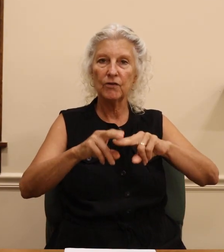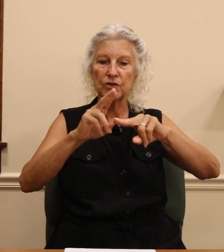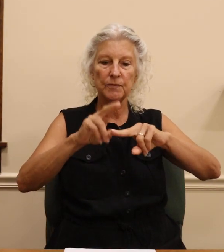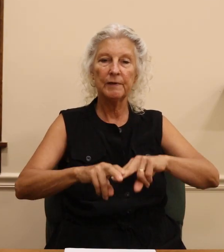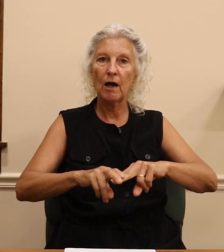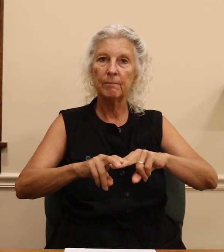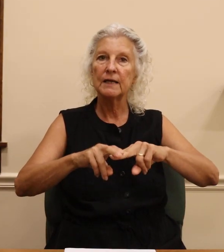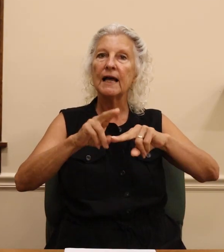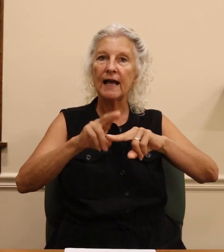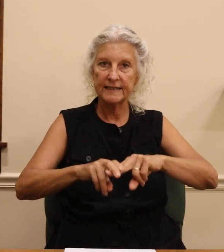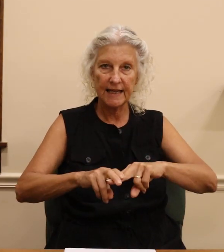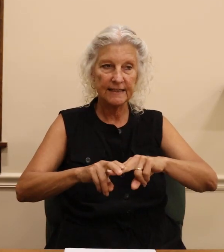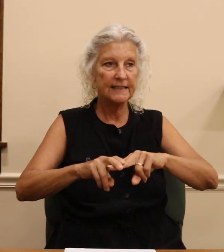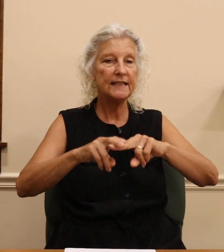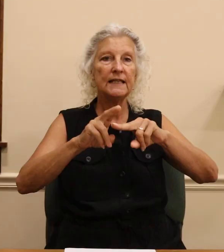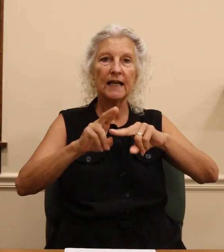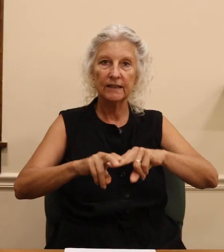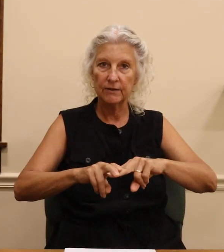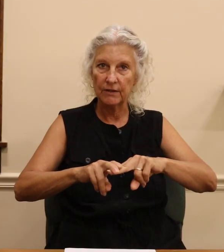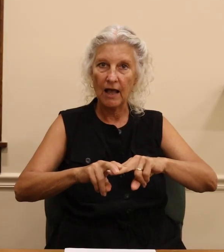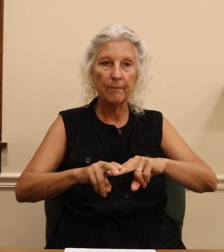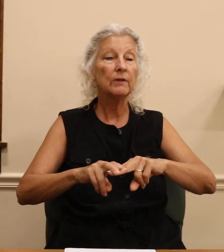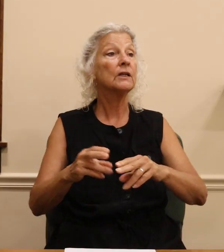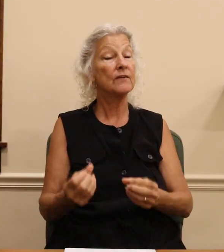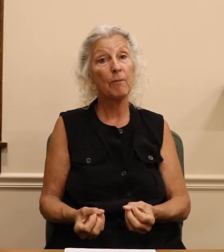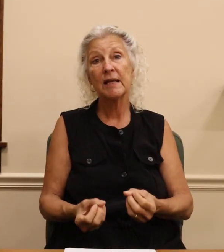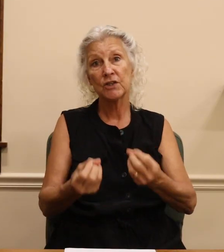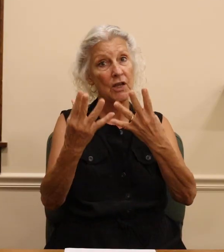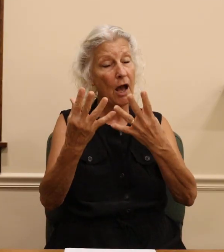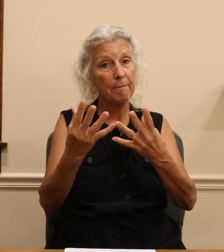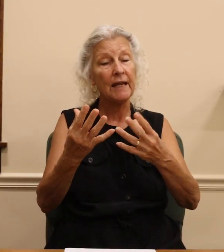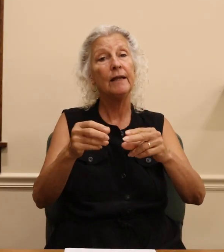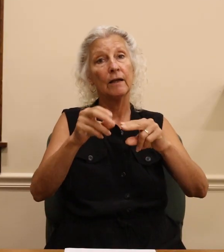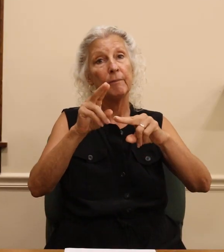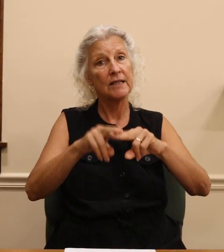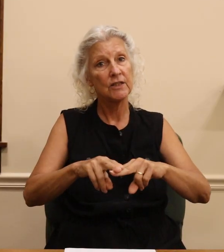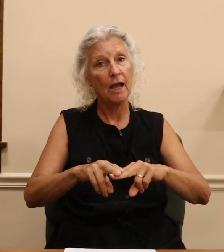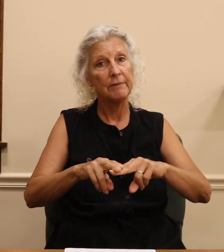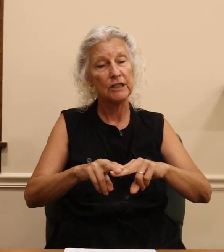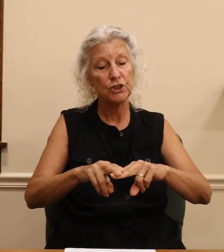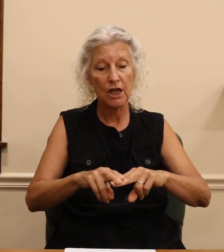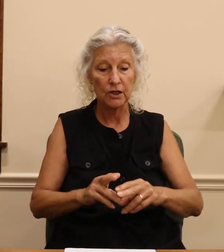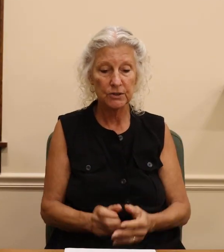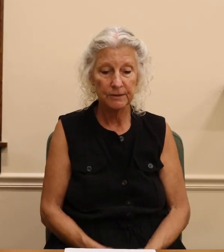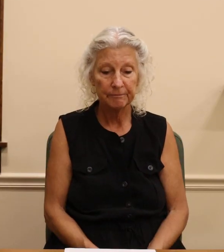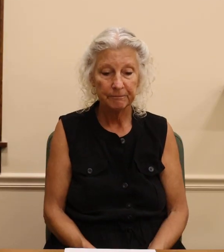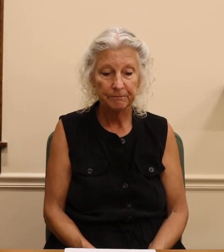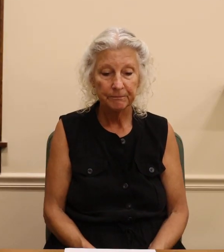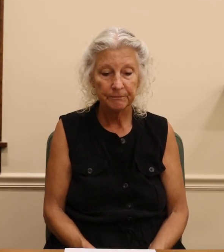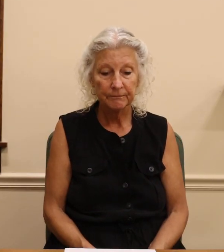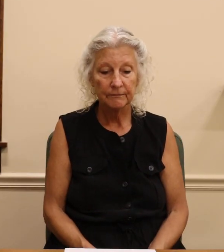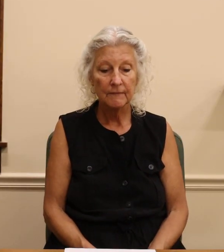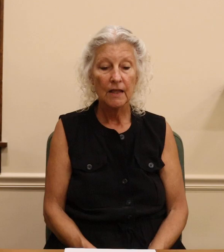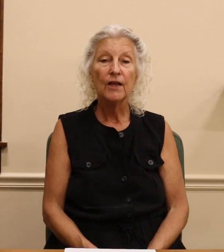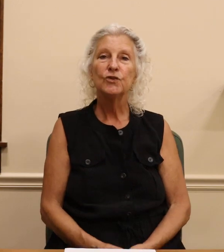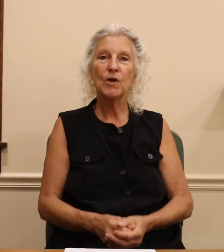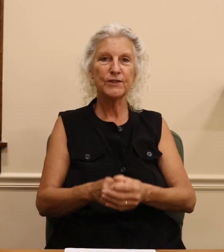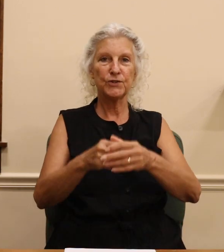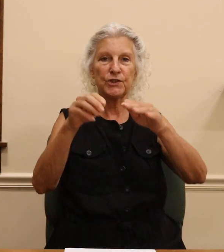just to become take a seat. Because if I'm asking you how many, I'm asking you how many chairs. Dresser's